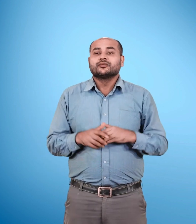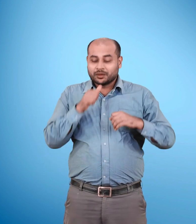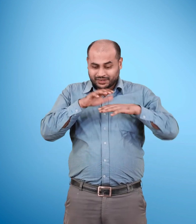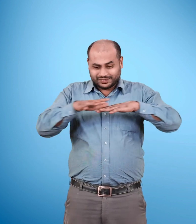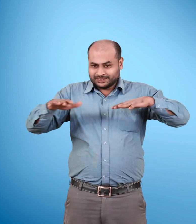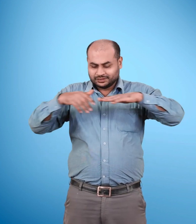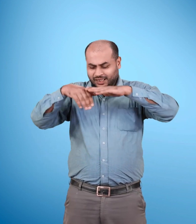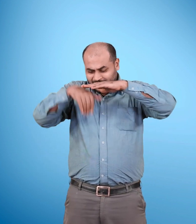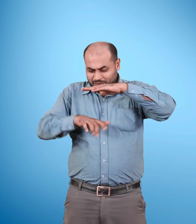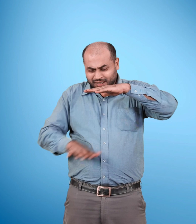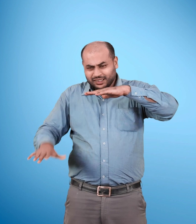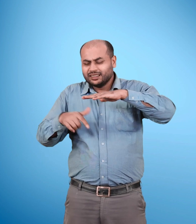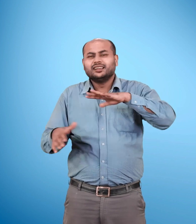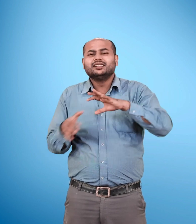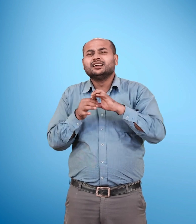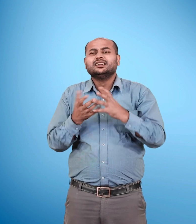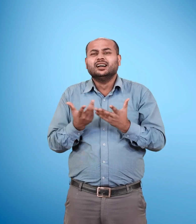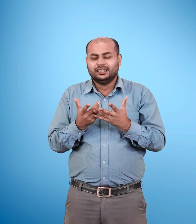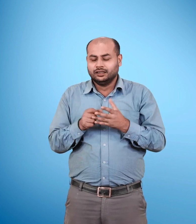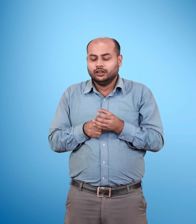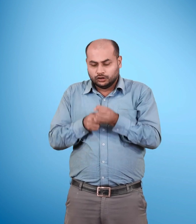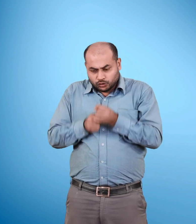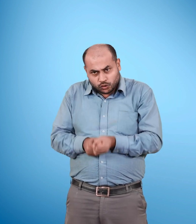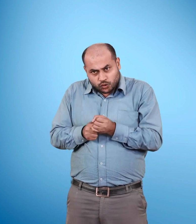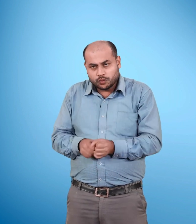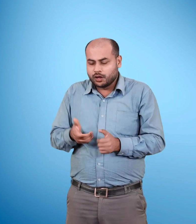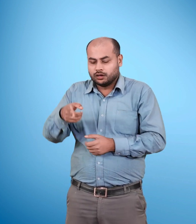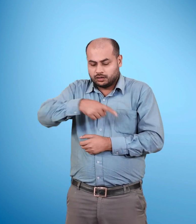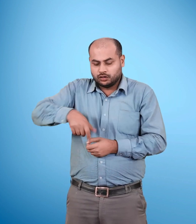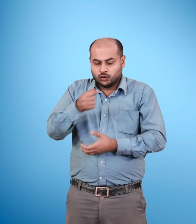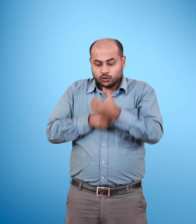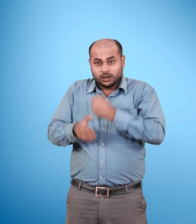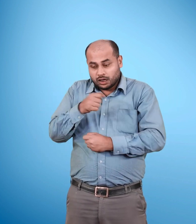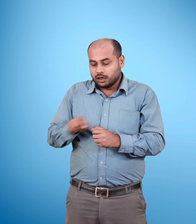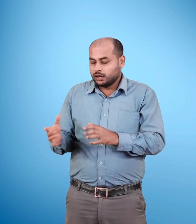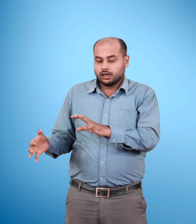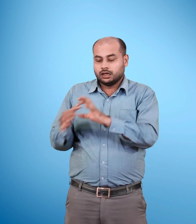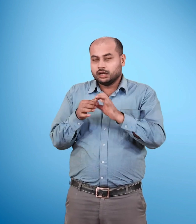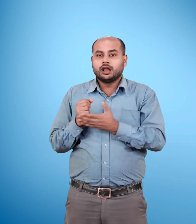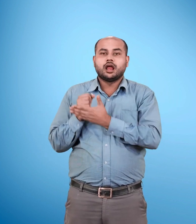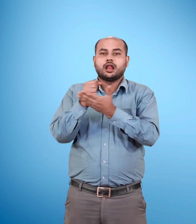It is also this groundwater which is drawn by a hand pump or a tube well.